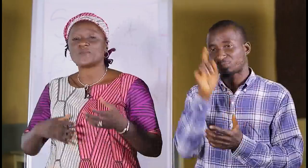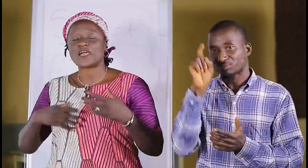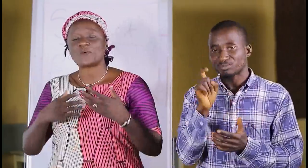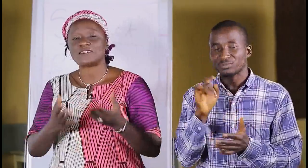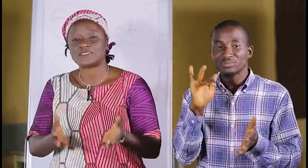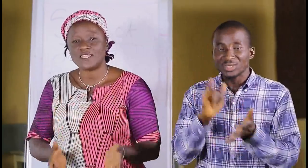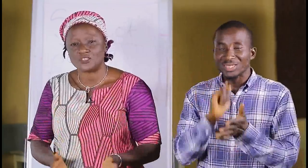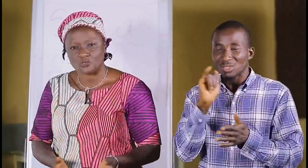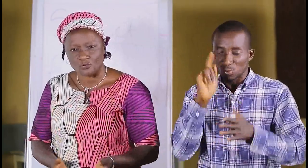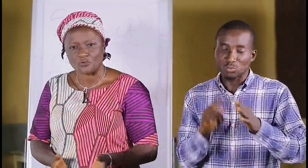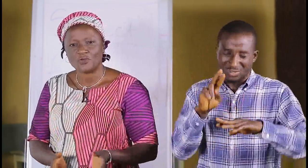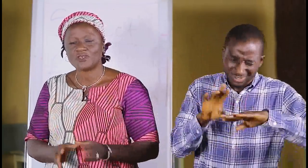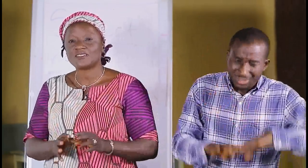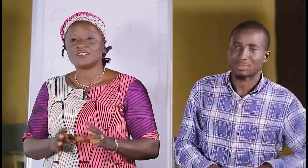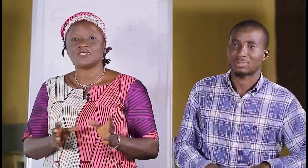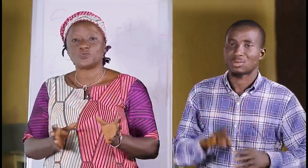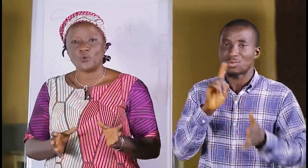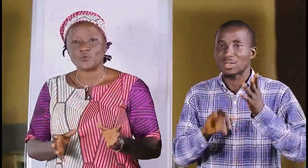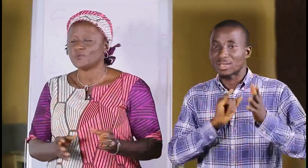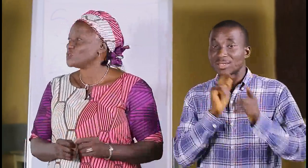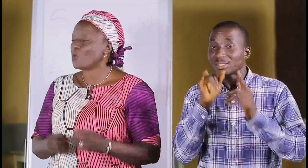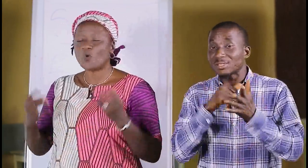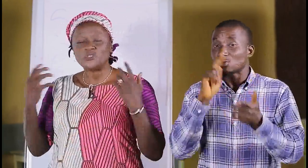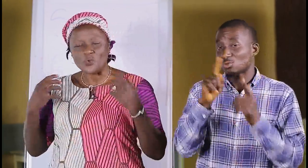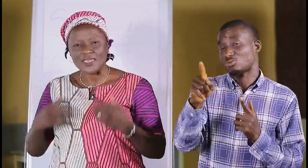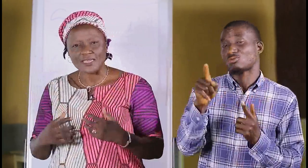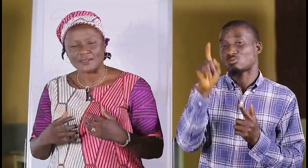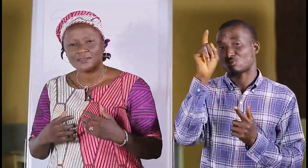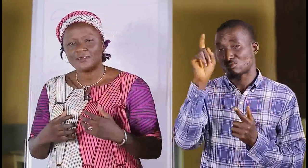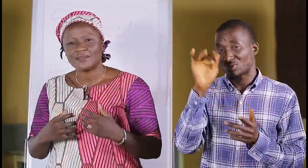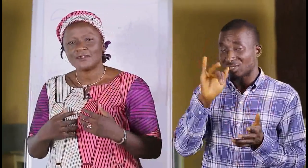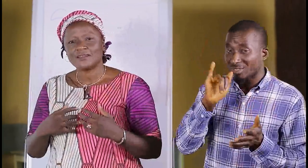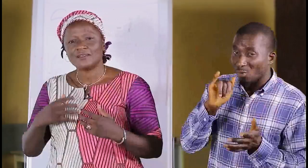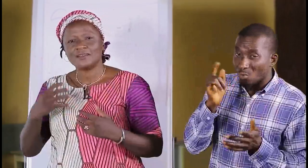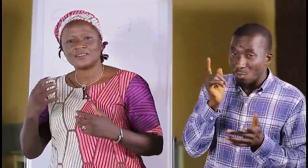will determine how I say it to you. That is the tone. So what you hear,